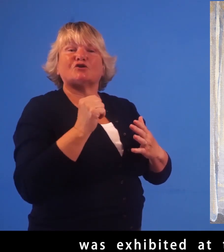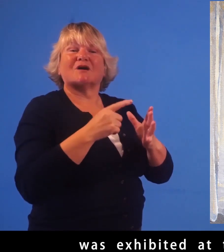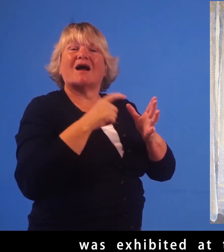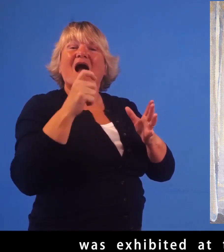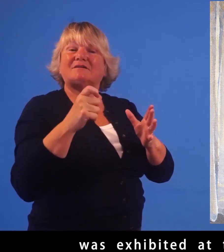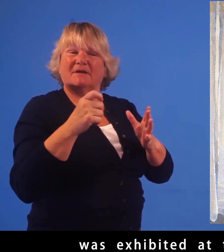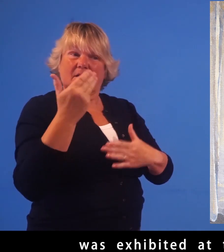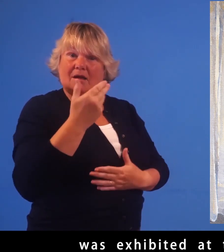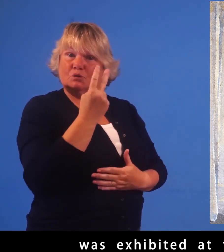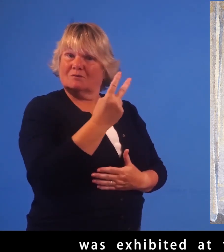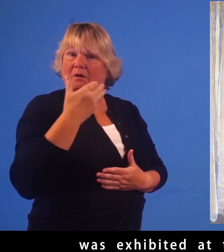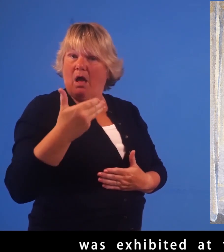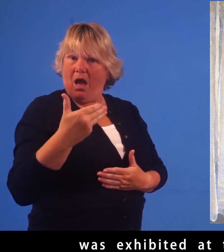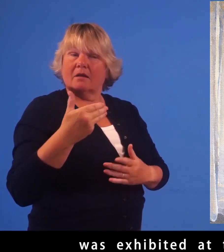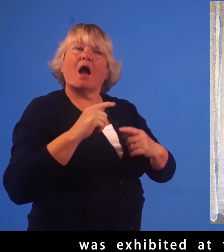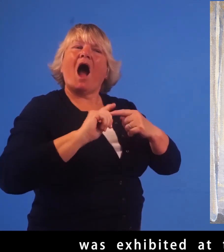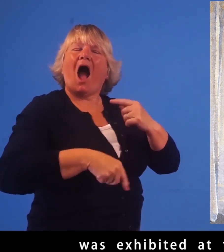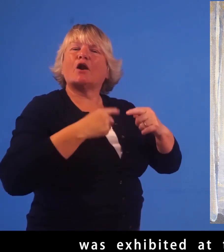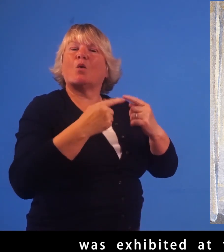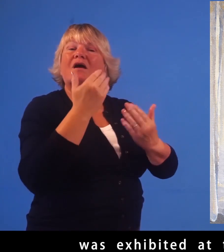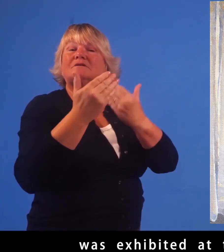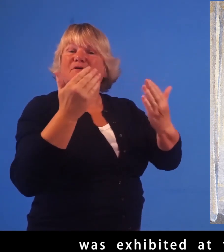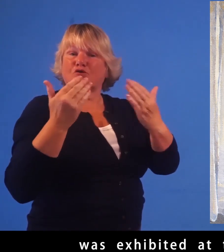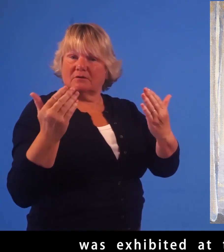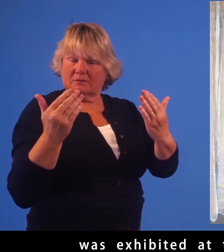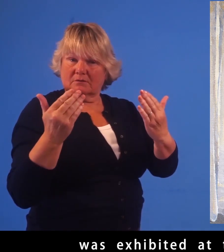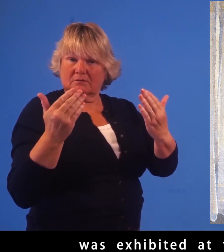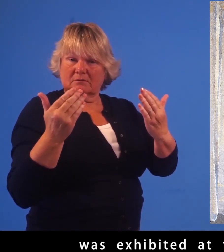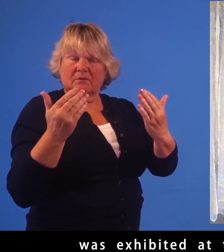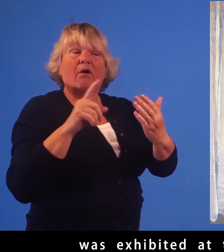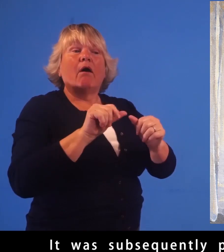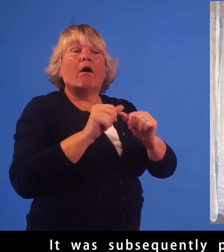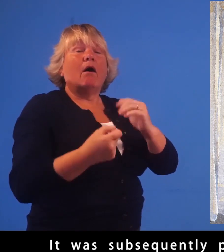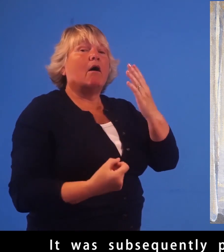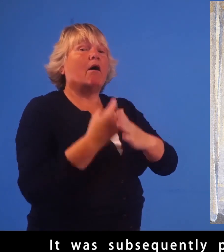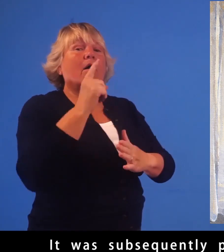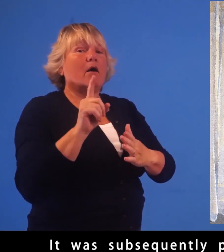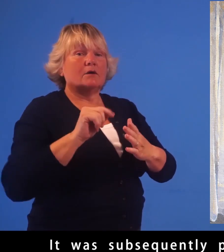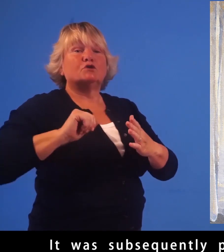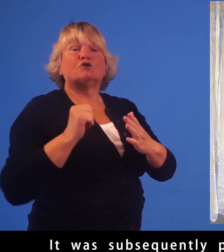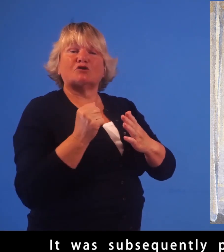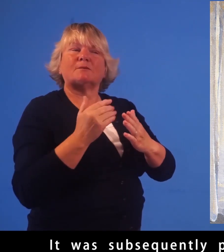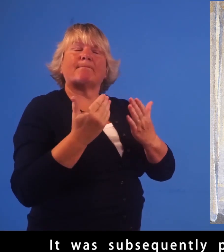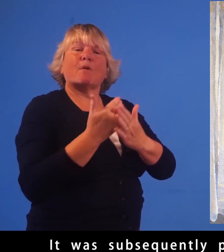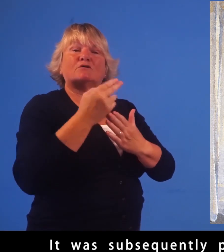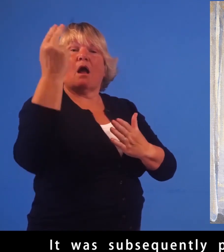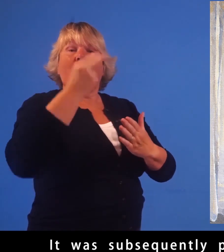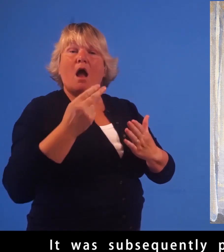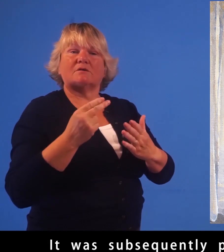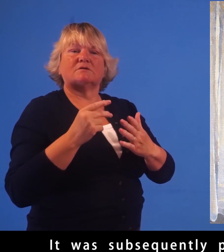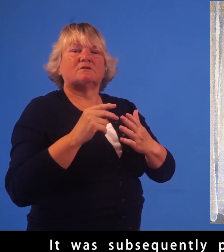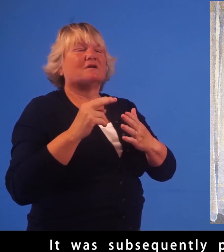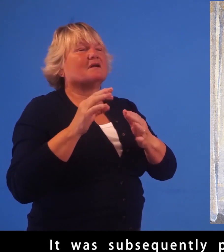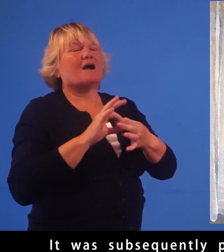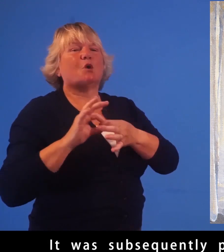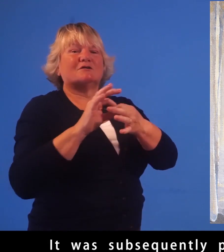exhibition of the Royal Scottish Academy in 1929. It was subsequently purchased for the nation by